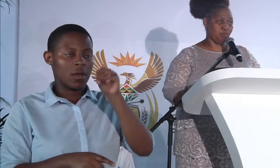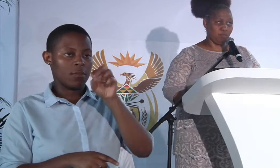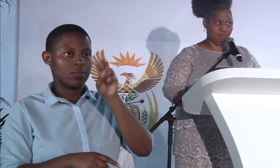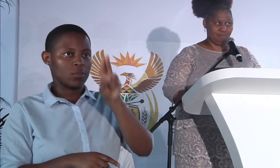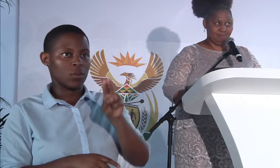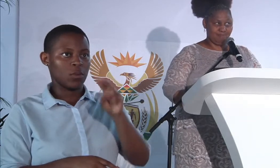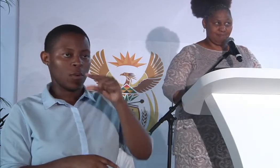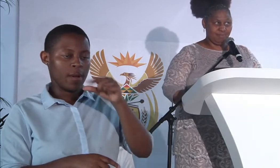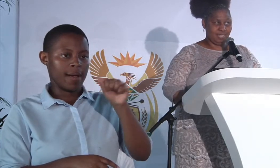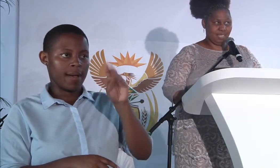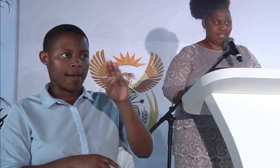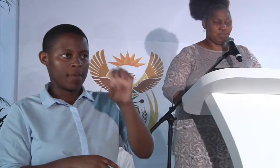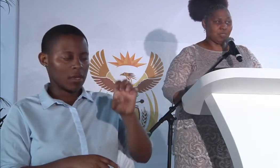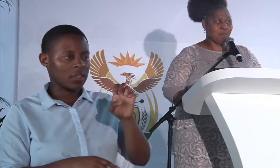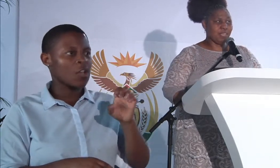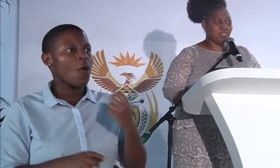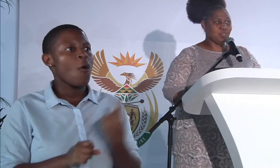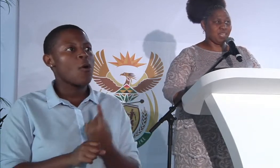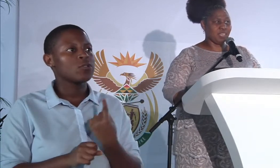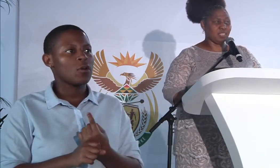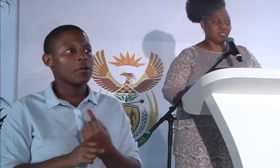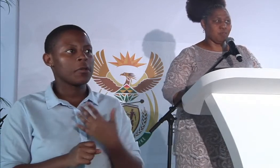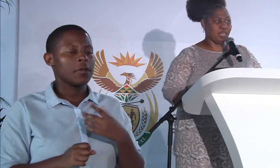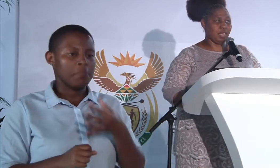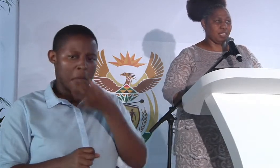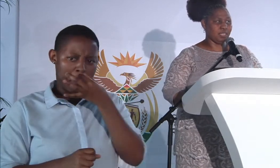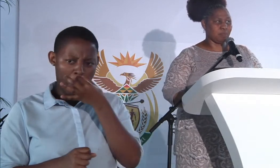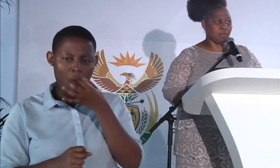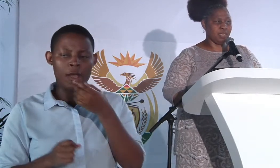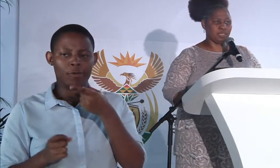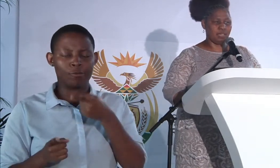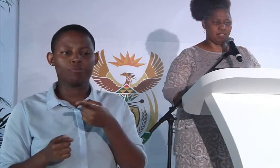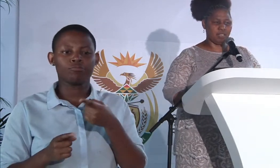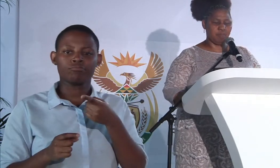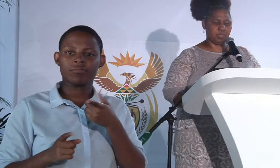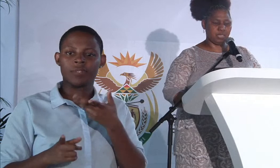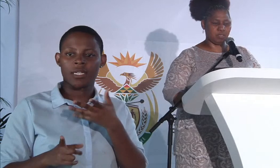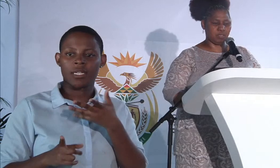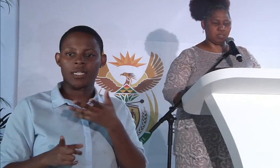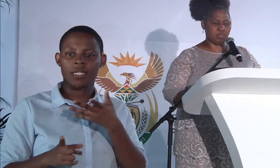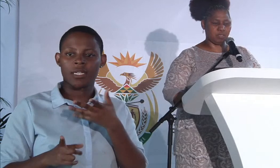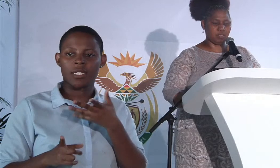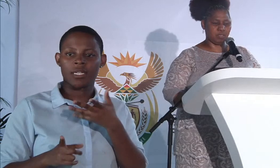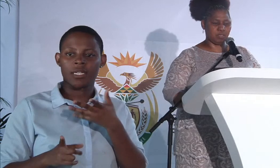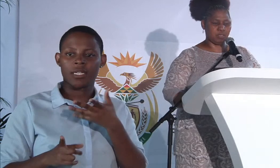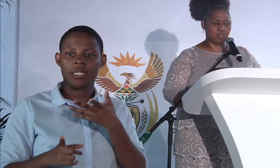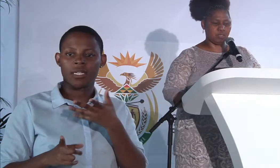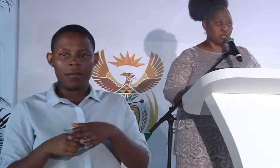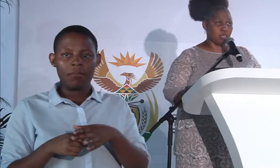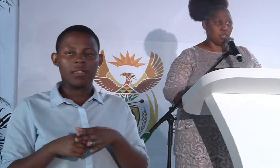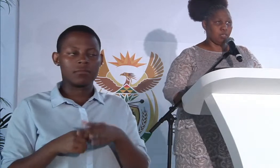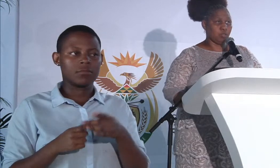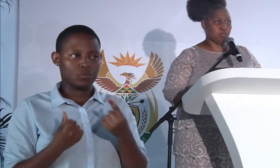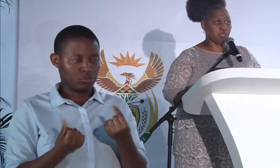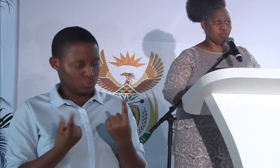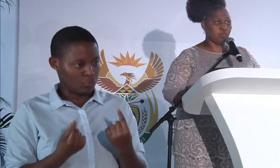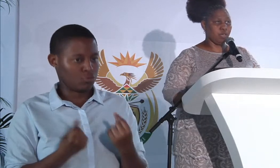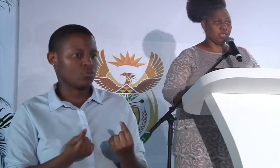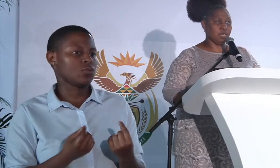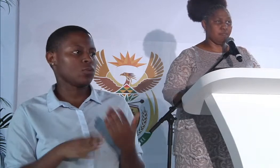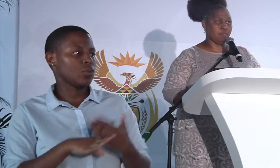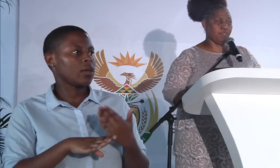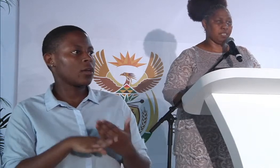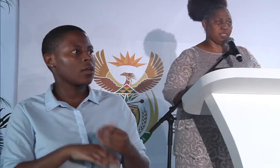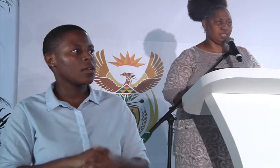you and to remind you that UNAIDS plays a very important role, because we'll never get to 0 new